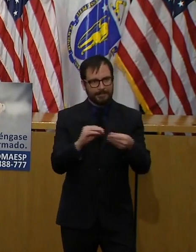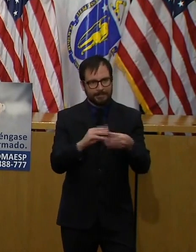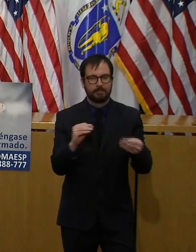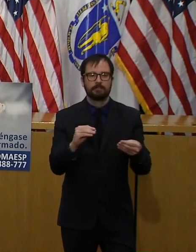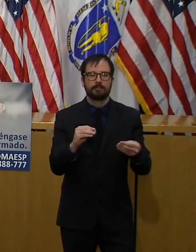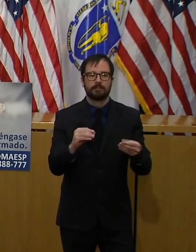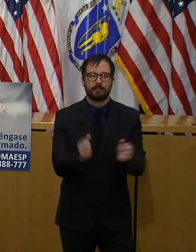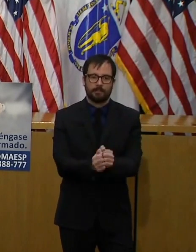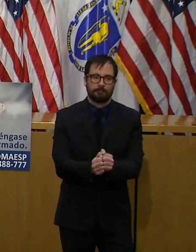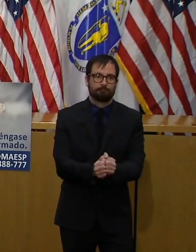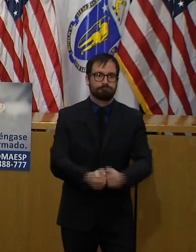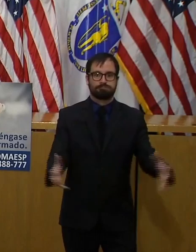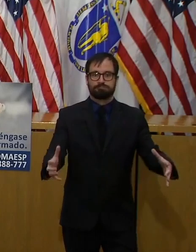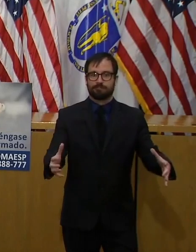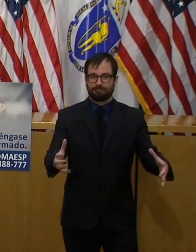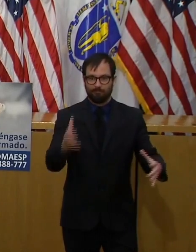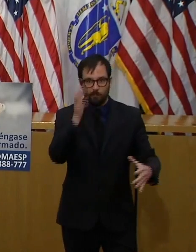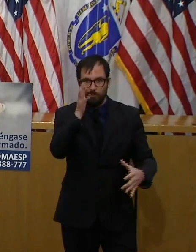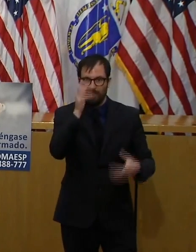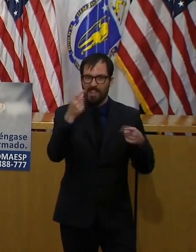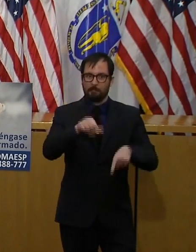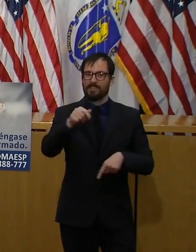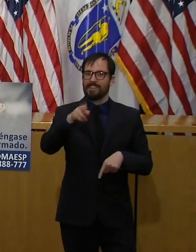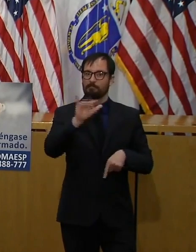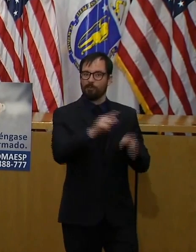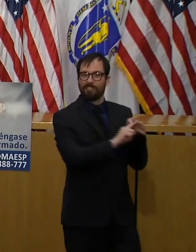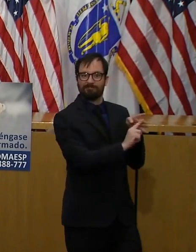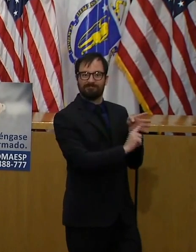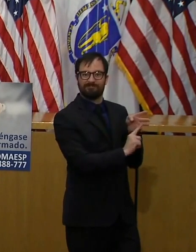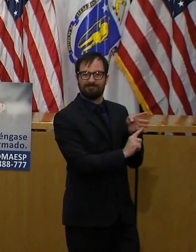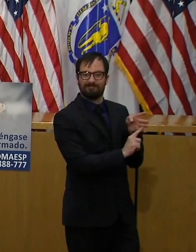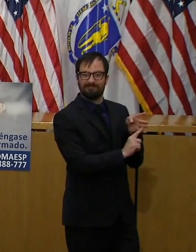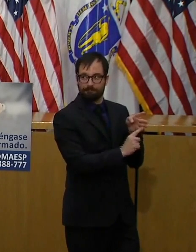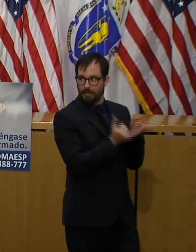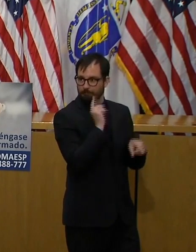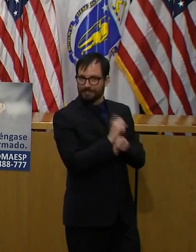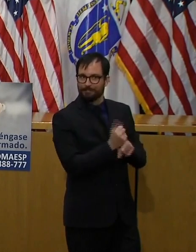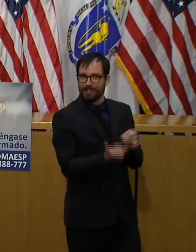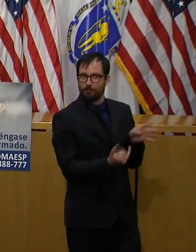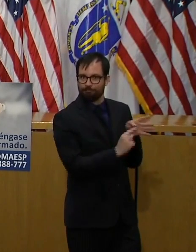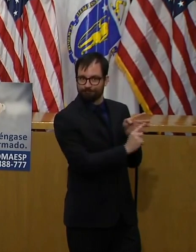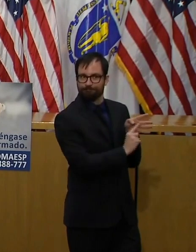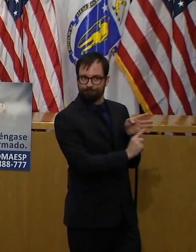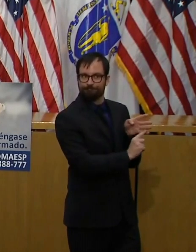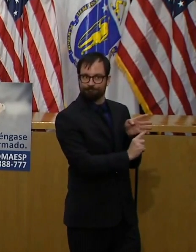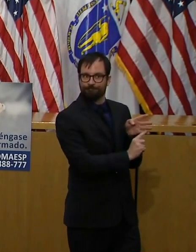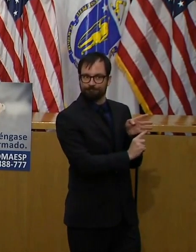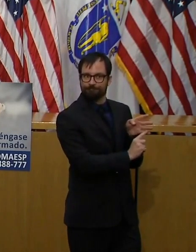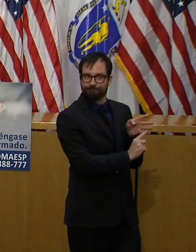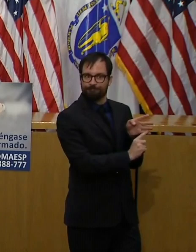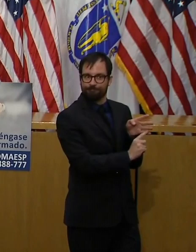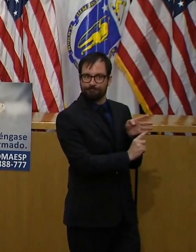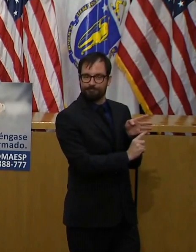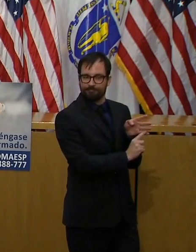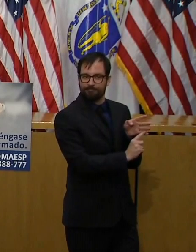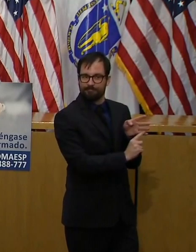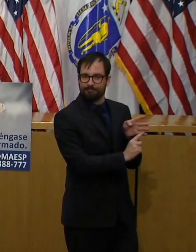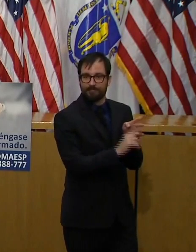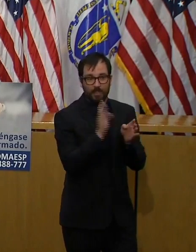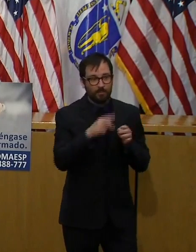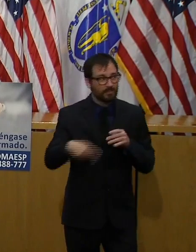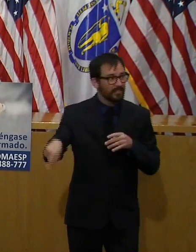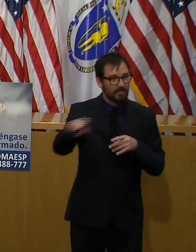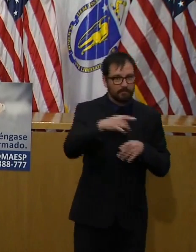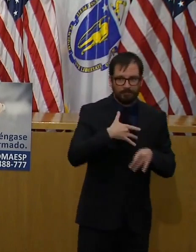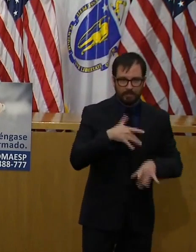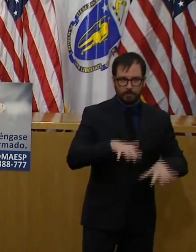upended over the course of the past 5 weeks. But this virus obviously doesn't work on a schedule. But it can be